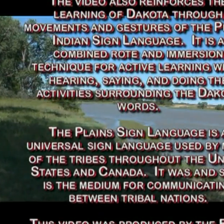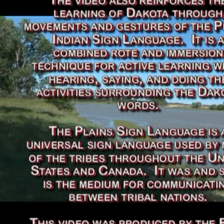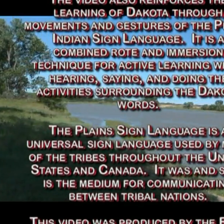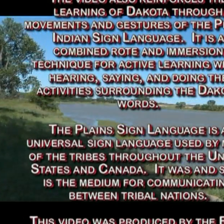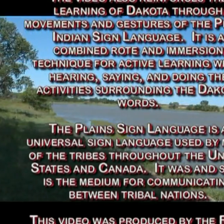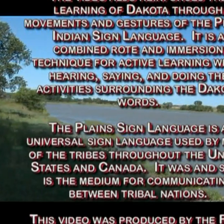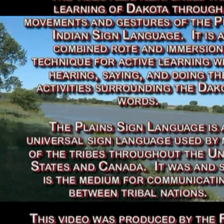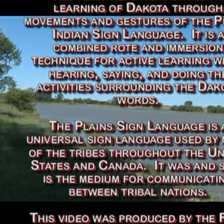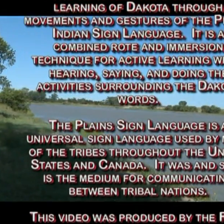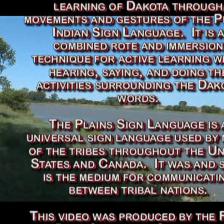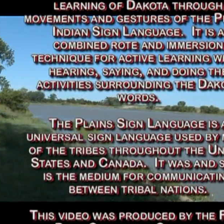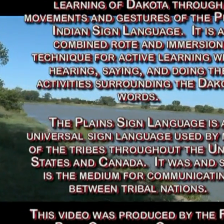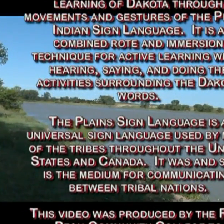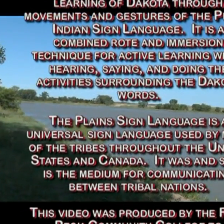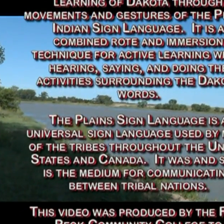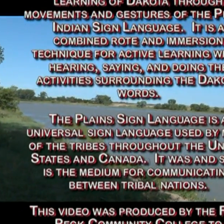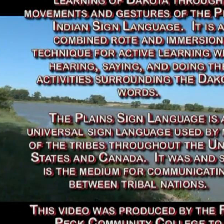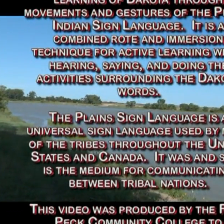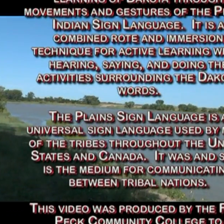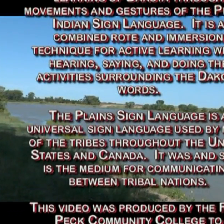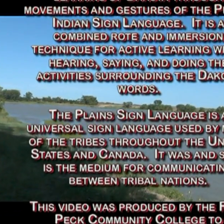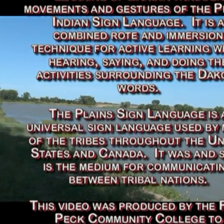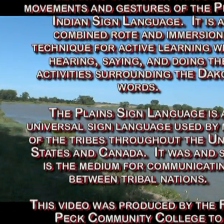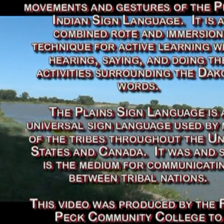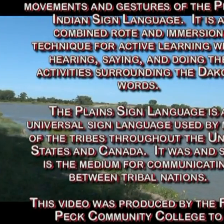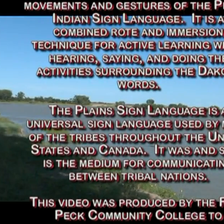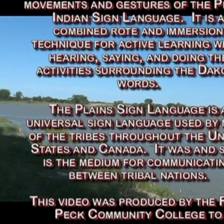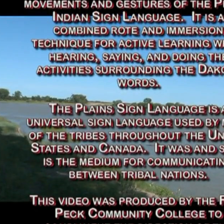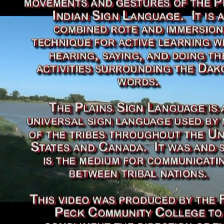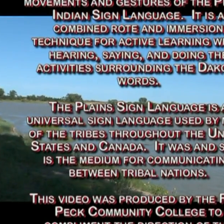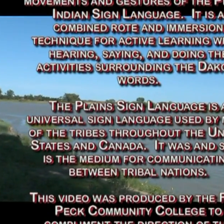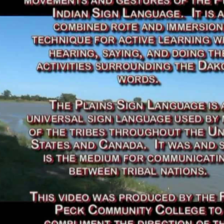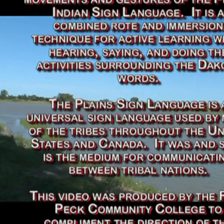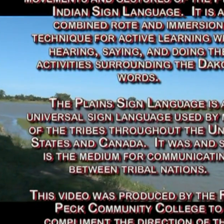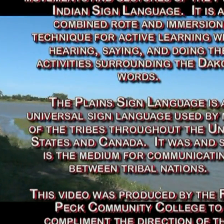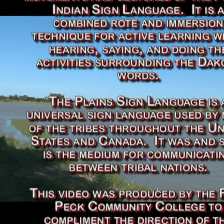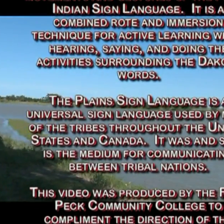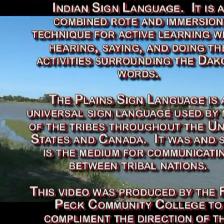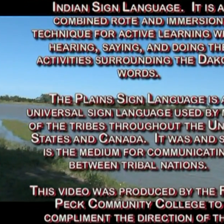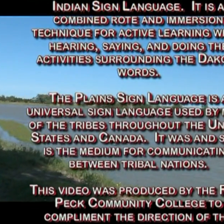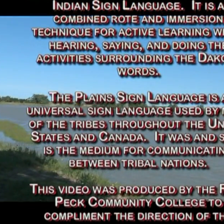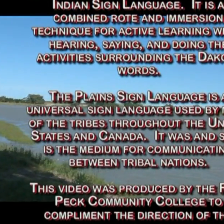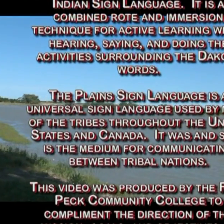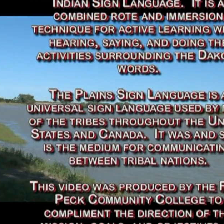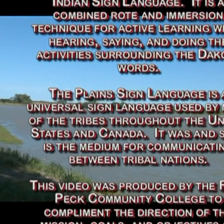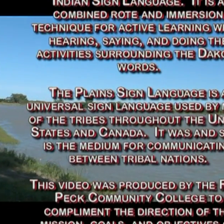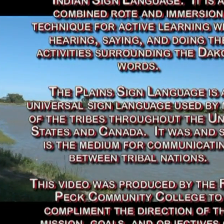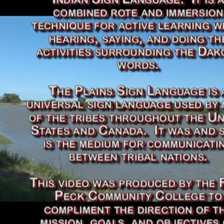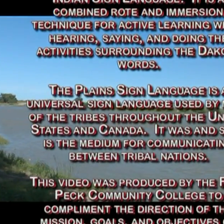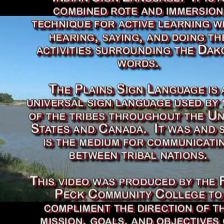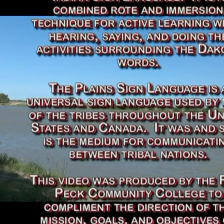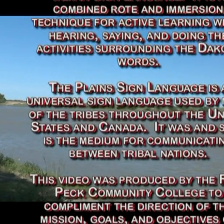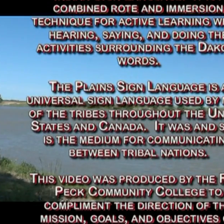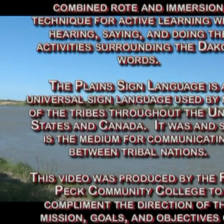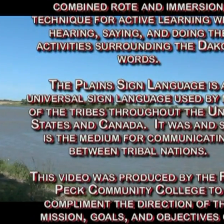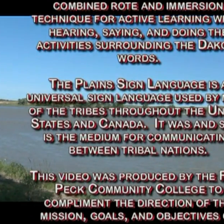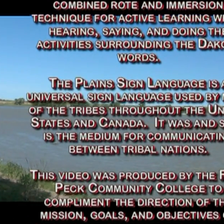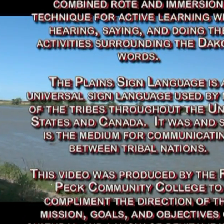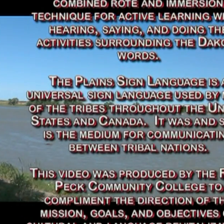a universal sign language used by many of the tribes throughout the United States and Canada. It was and still is the medium